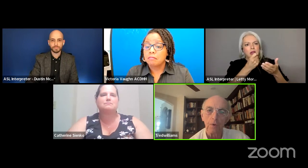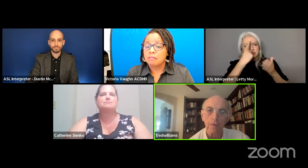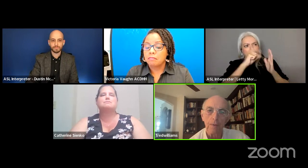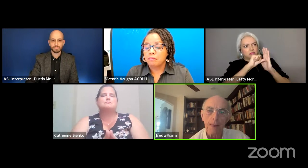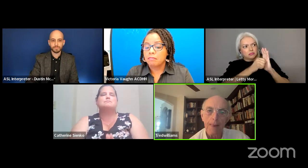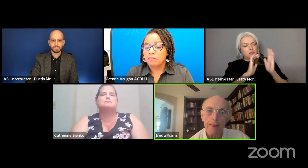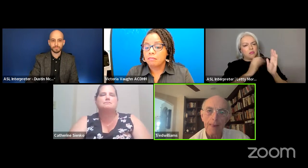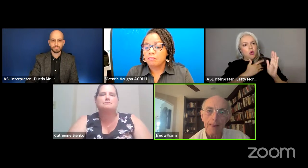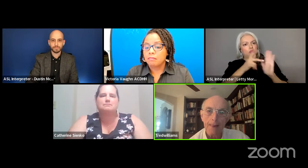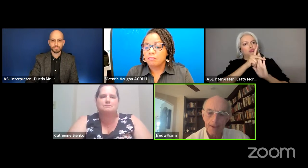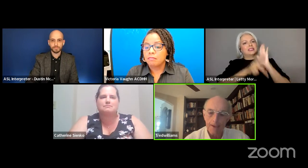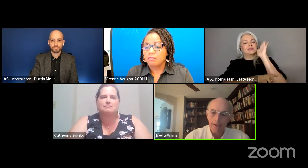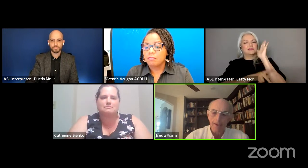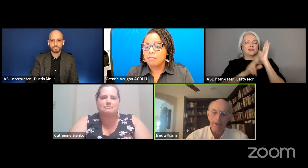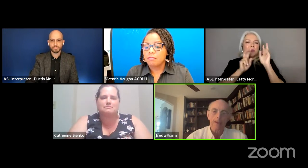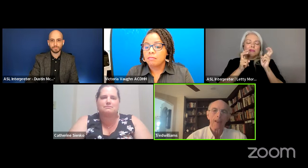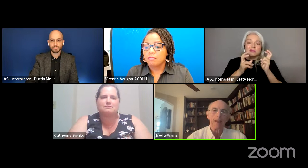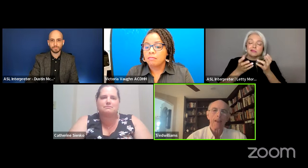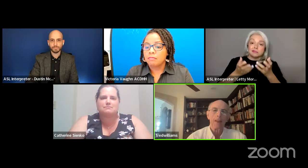uphold.